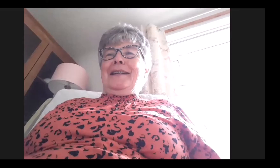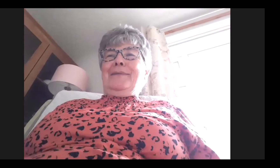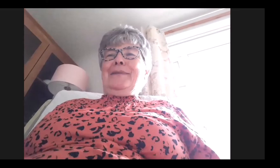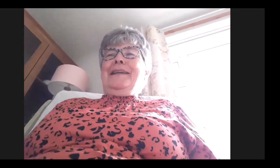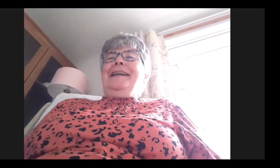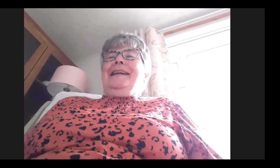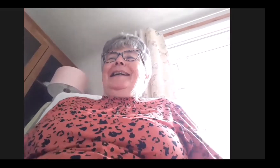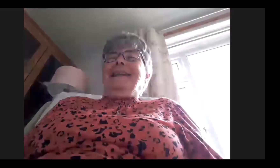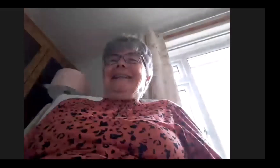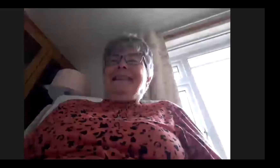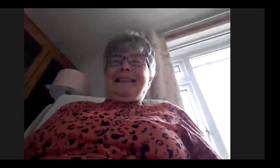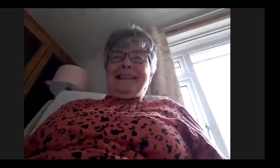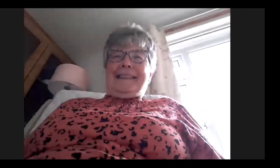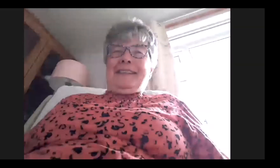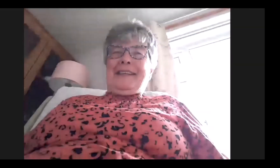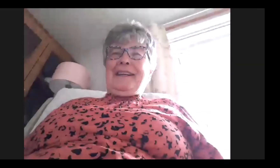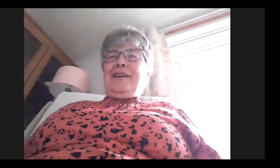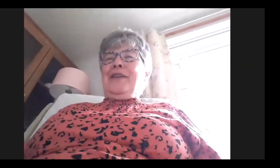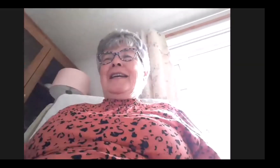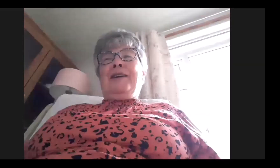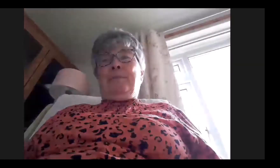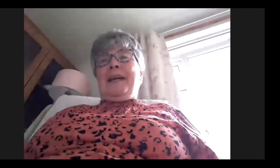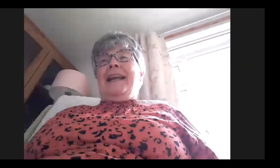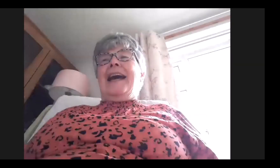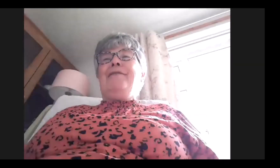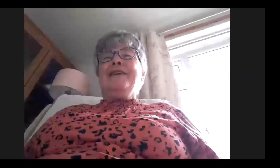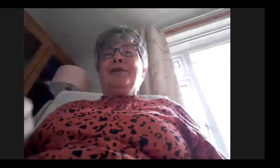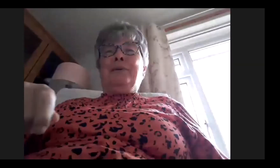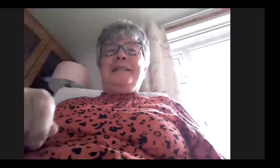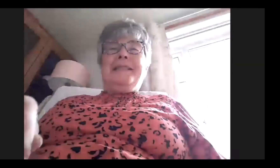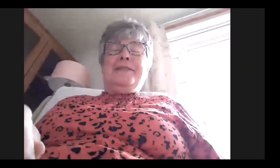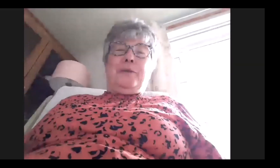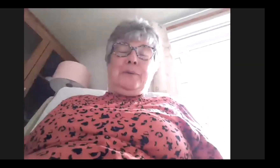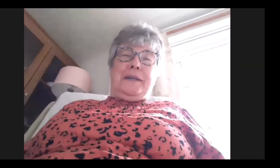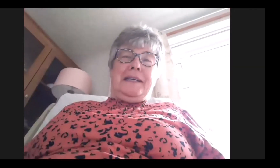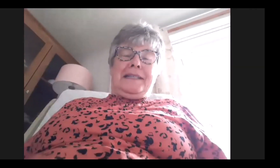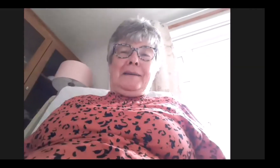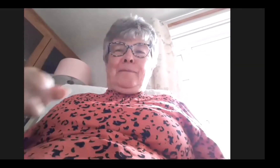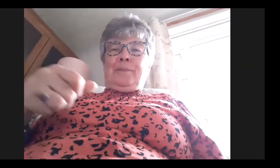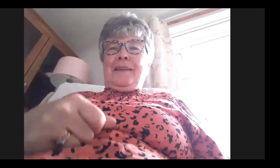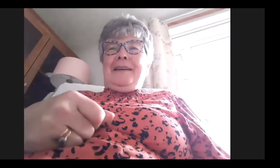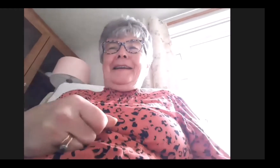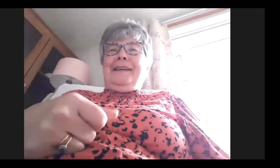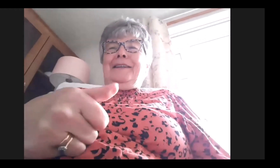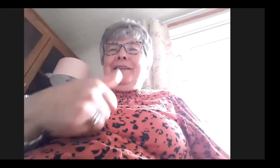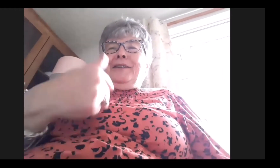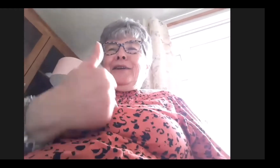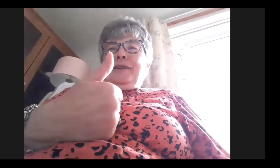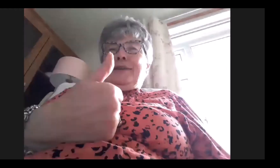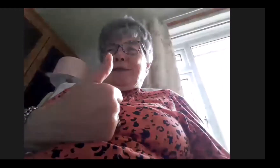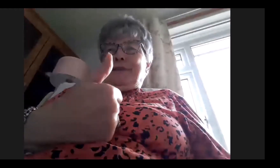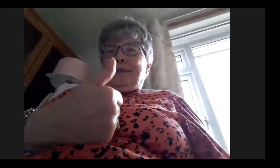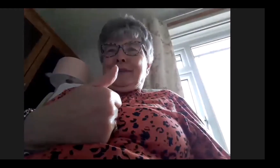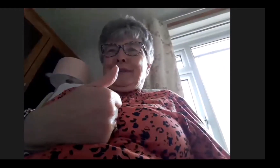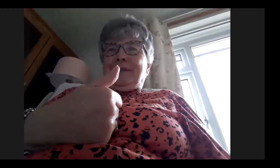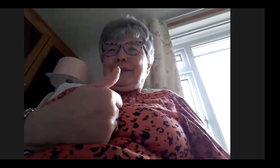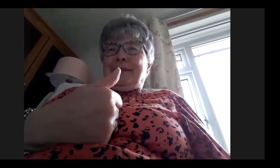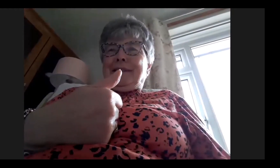Yeah. So I think again, it'd be hilarious, wouldn't it, otherwise? it's 6 minutes past one. It's Friday afternoon. It's time